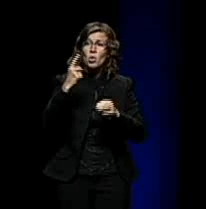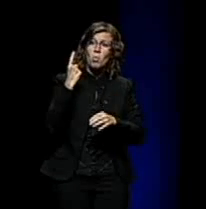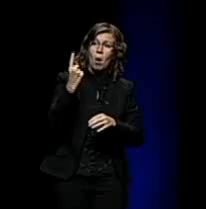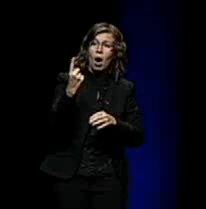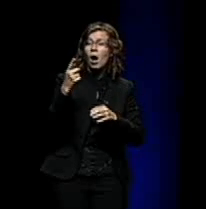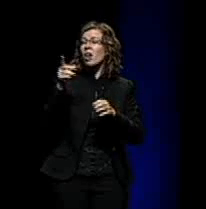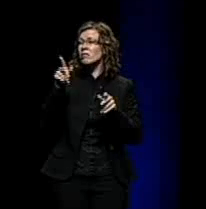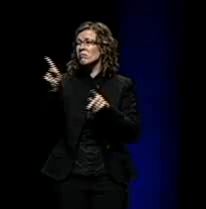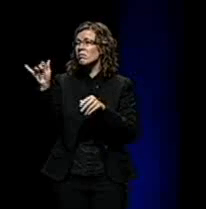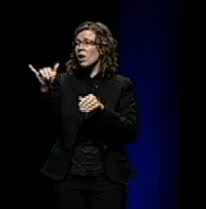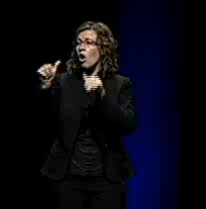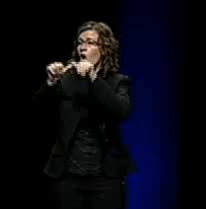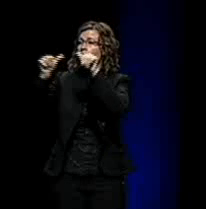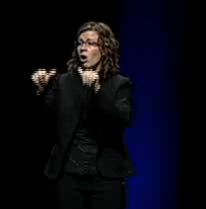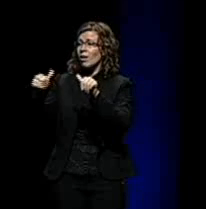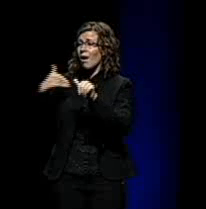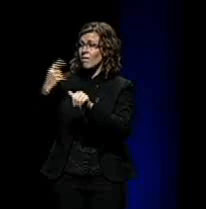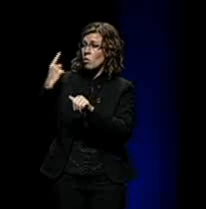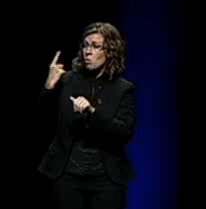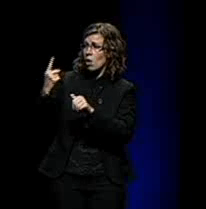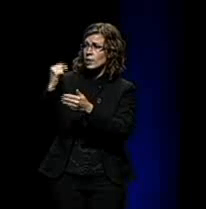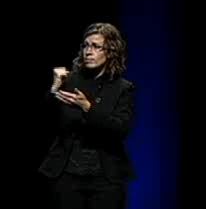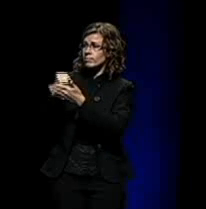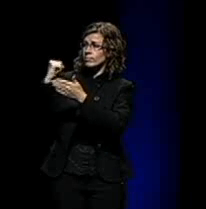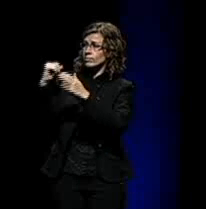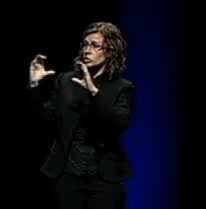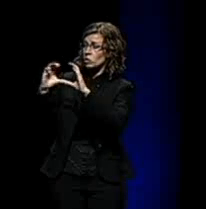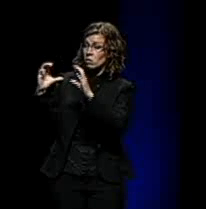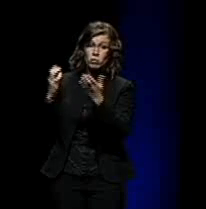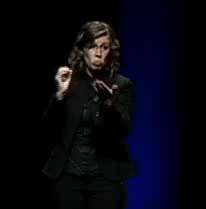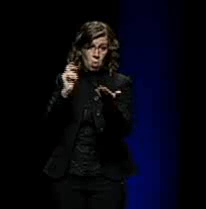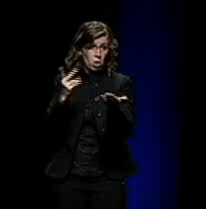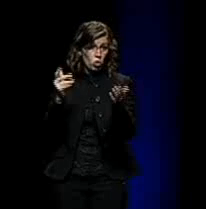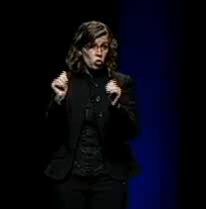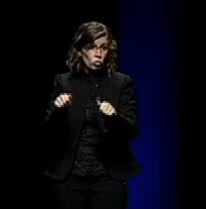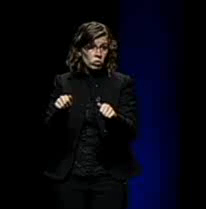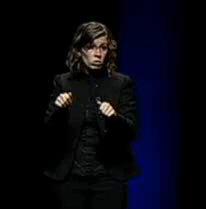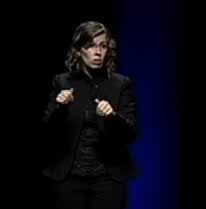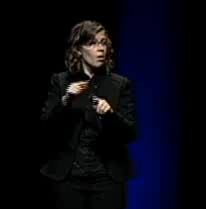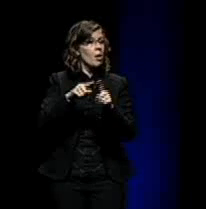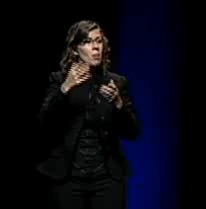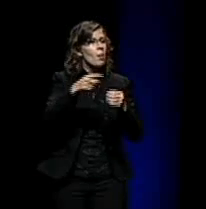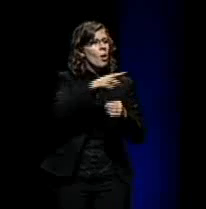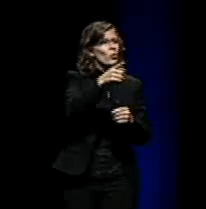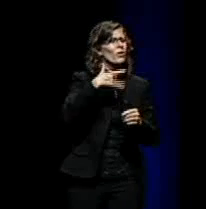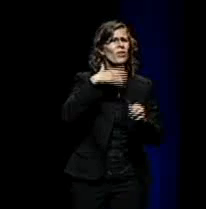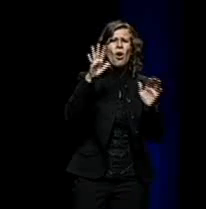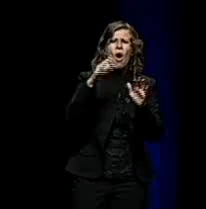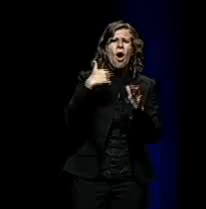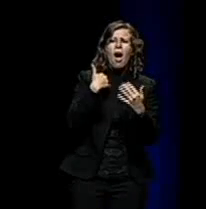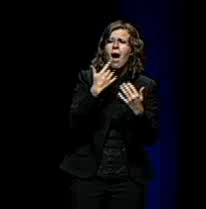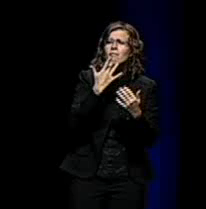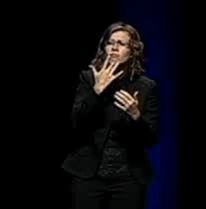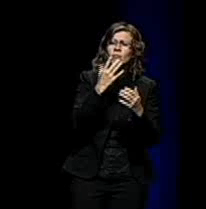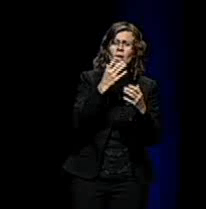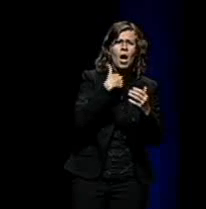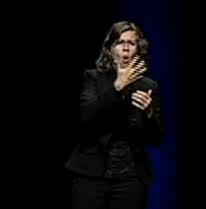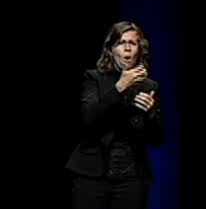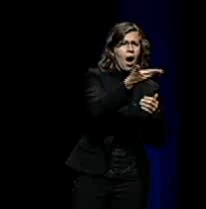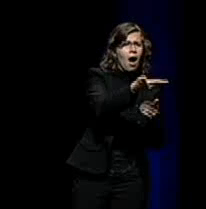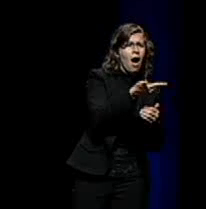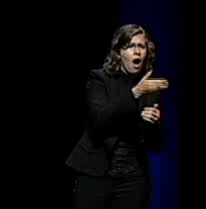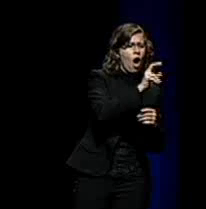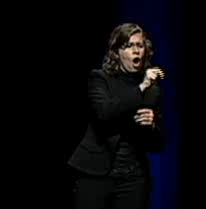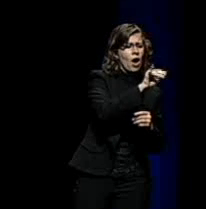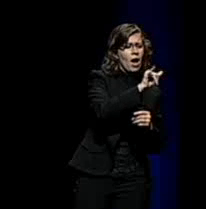then you should do that. That's the most simple solution. If, on the other hand, you say, no, I might want to hire an NIC1